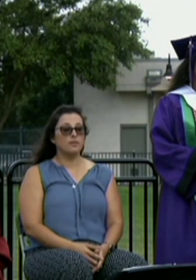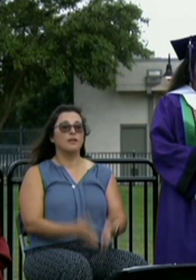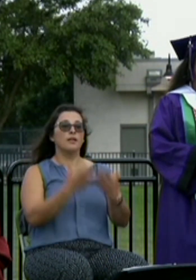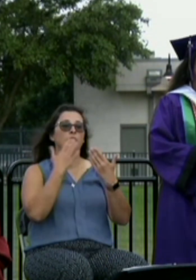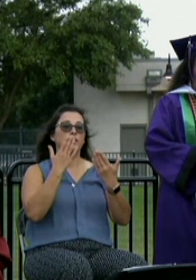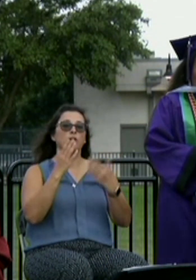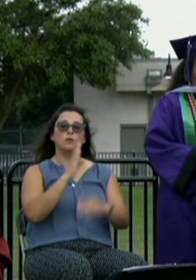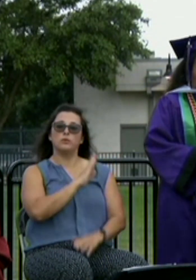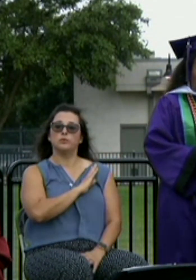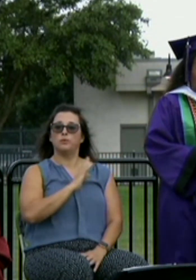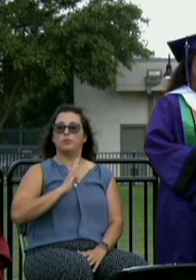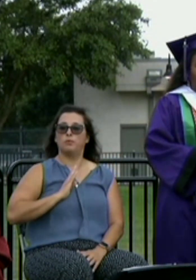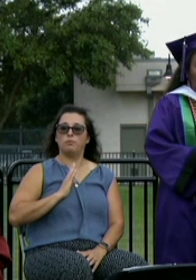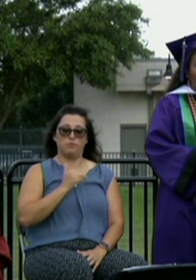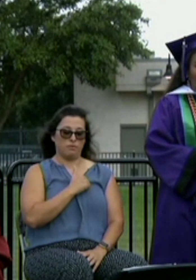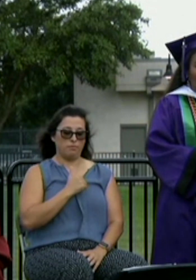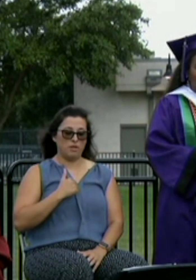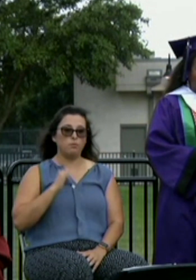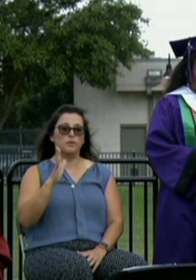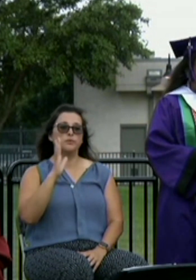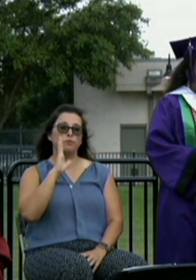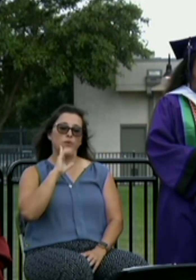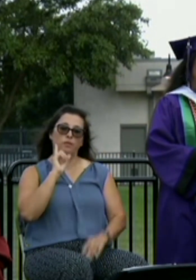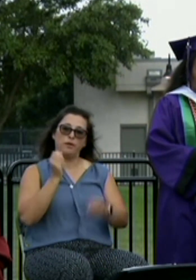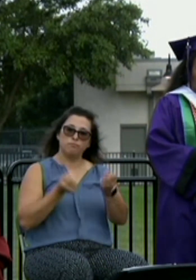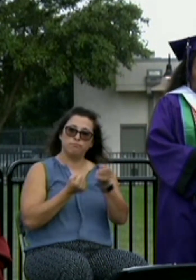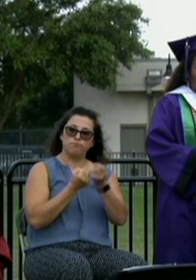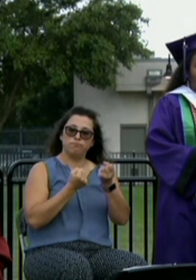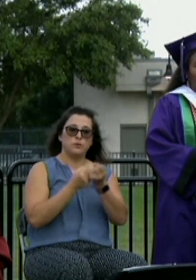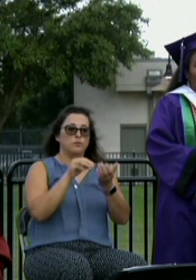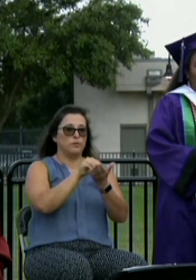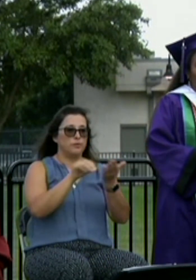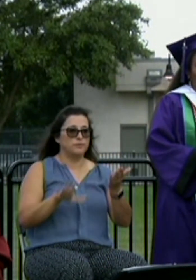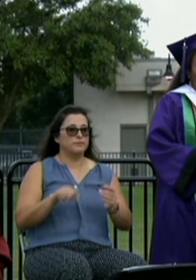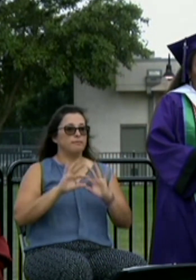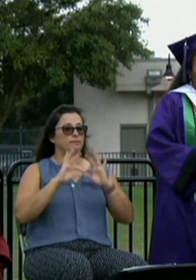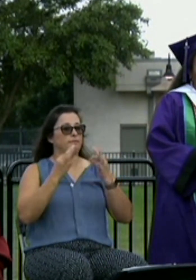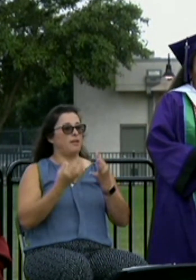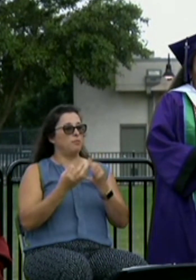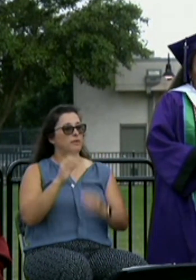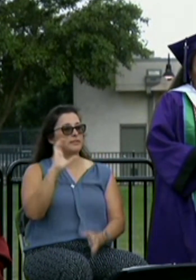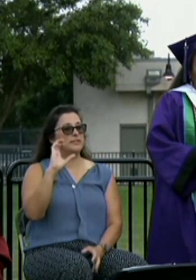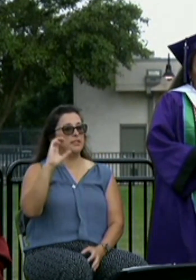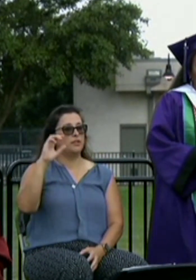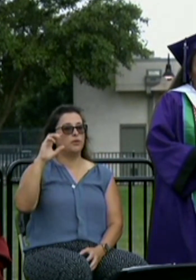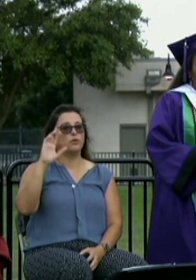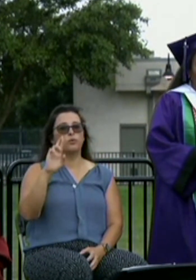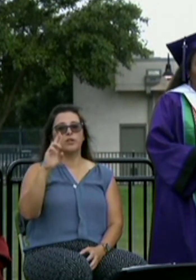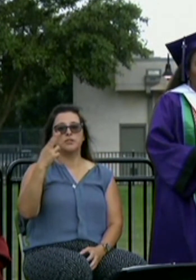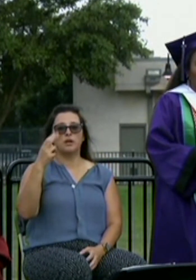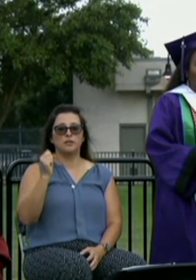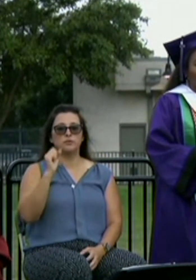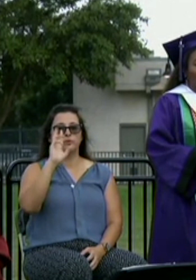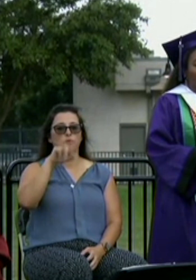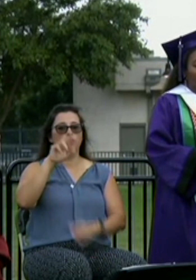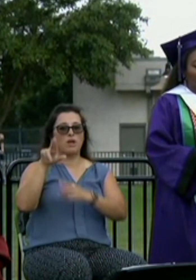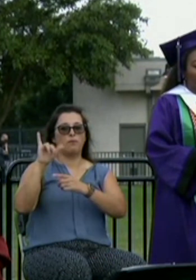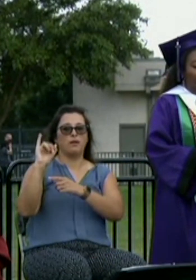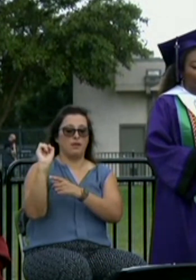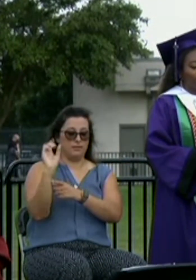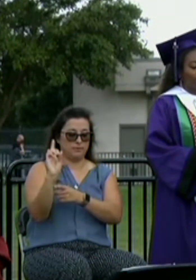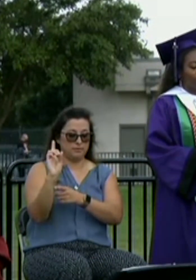Thank you to our board members for their dedication to the students and families of Cedar Ridge High School and Round Rock